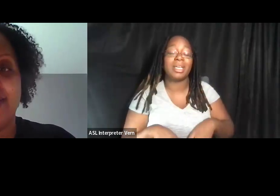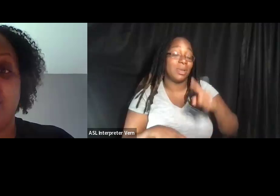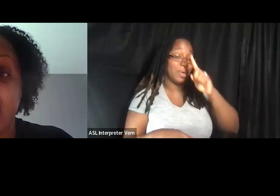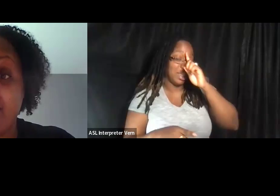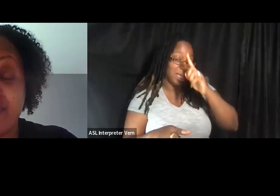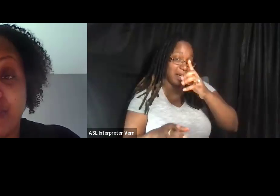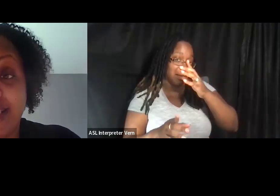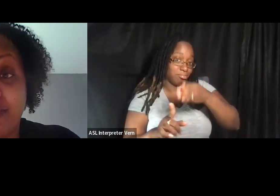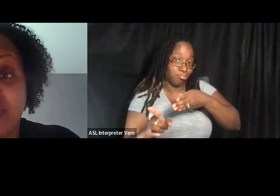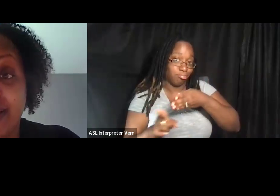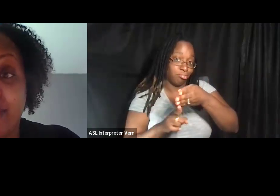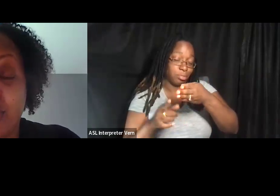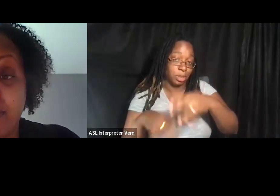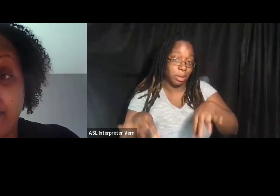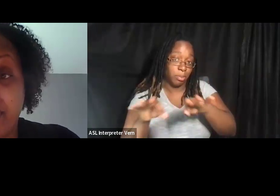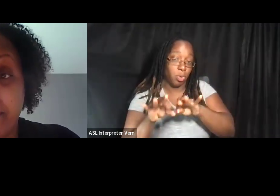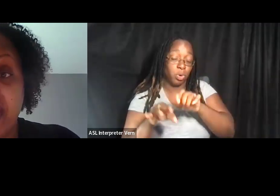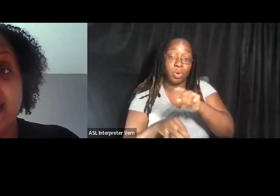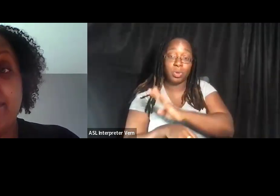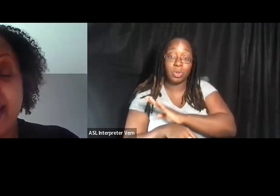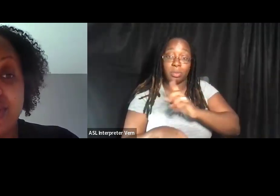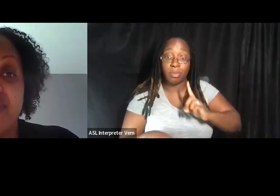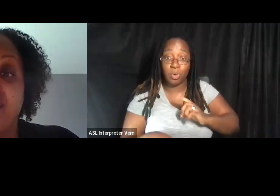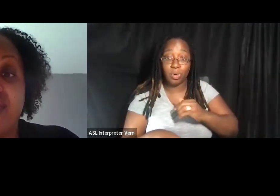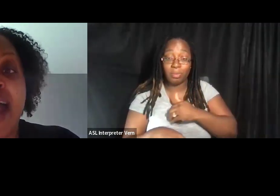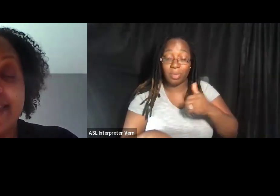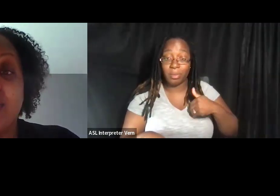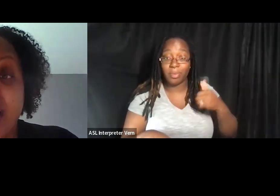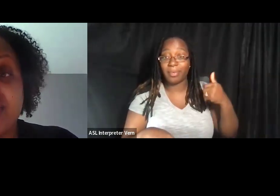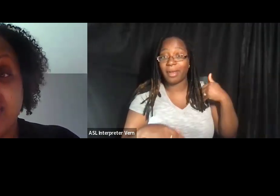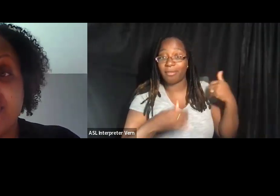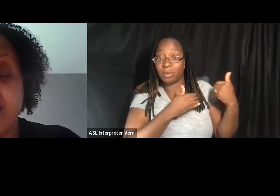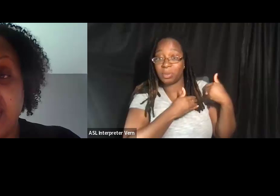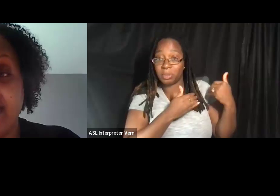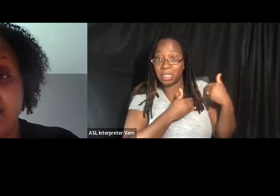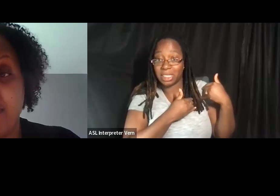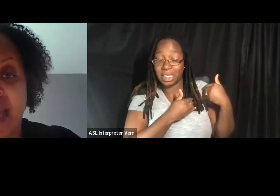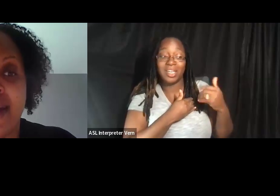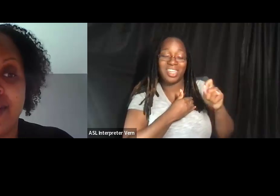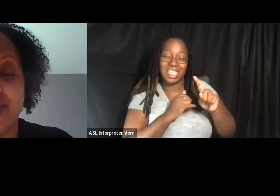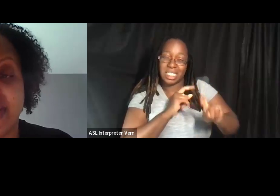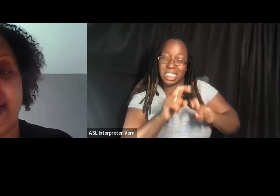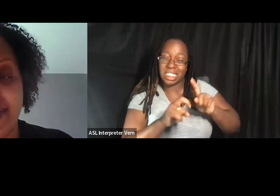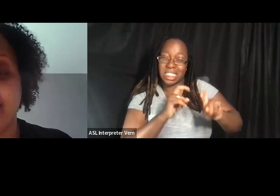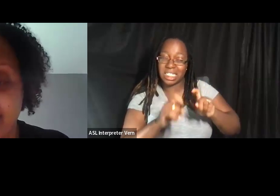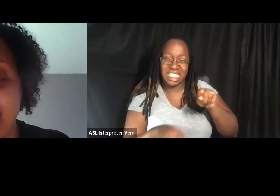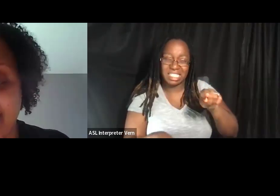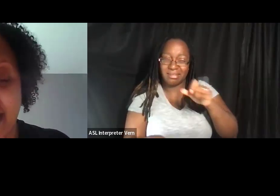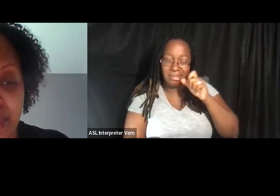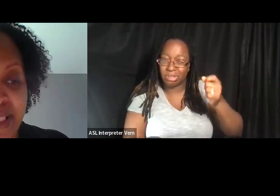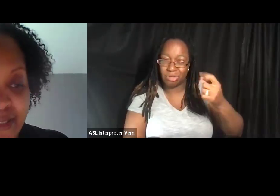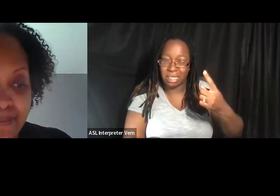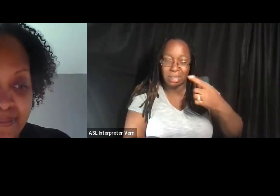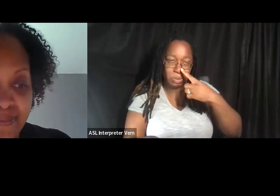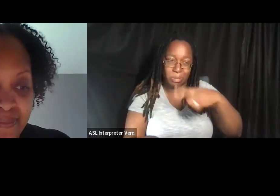say is you have a responsibility as a board member. Make sure that you're asking questions for those things that you may not understand. Next